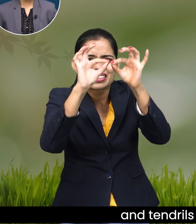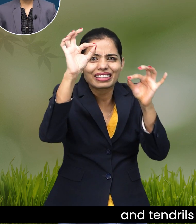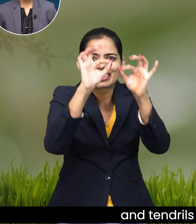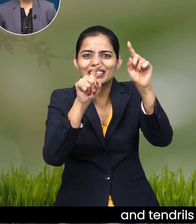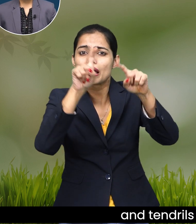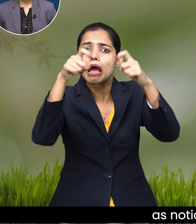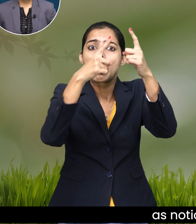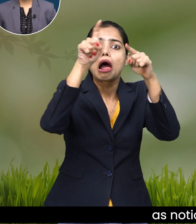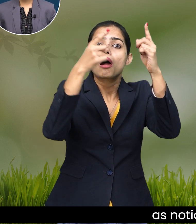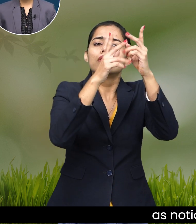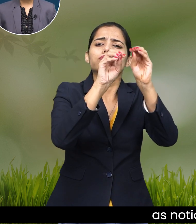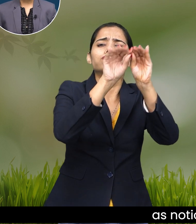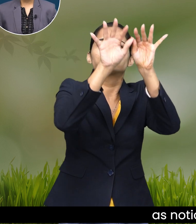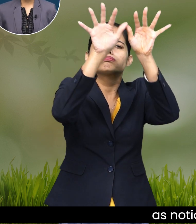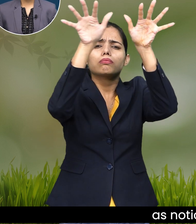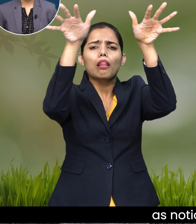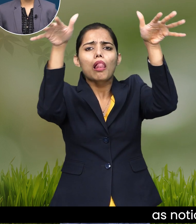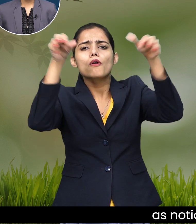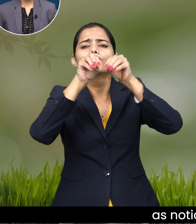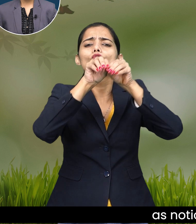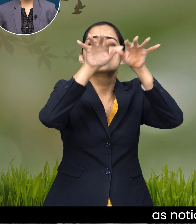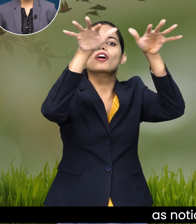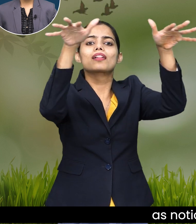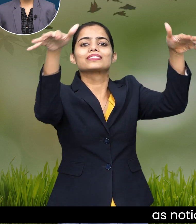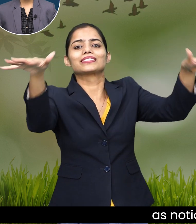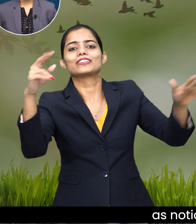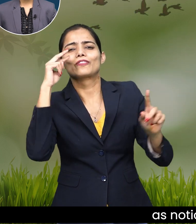resemble springs as noticed in cucumber.